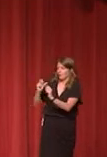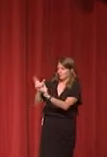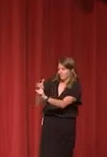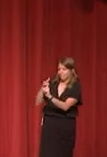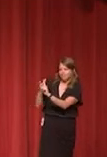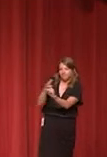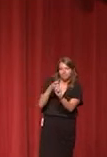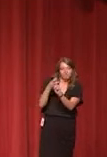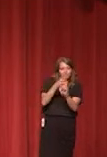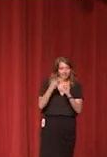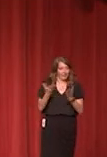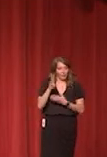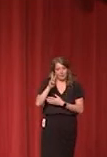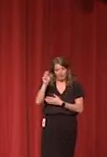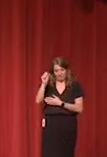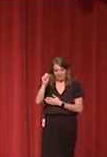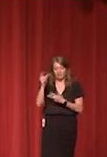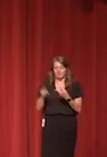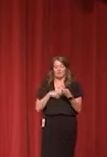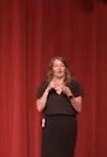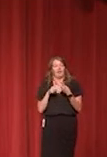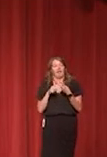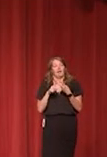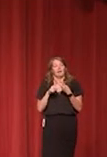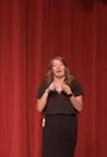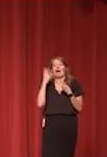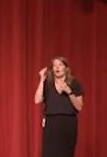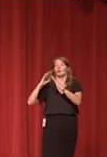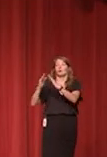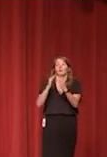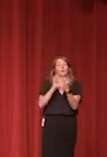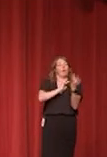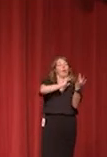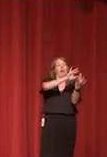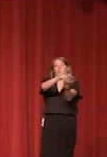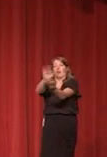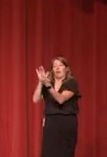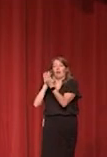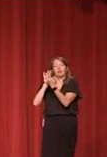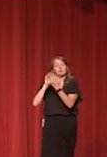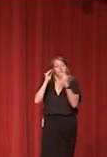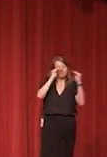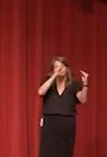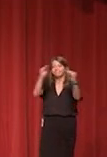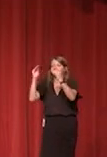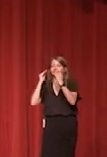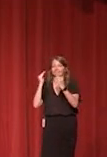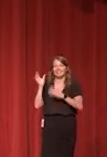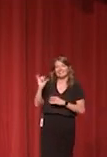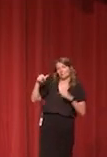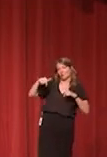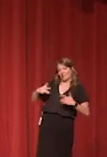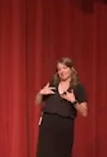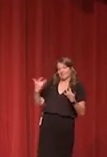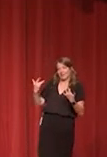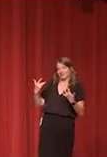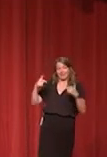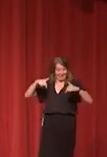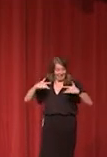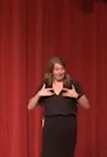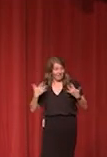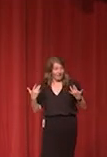holds a number of community-based outreach educational events. Probably some of you have attended some of those events. I mean, this event